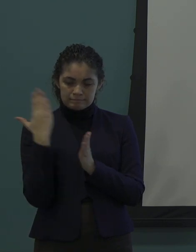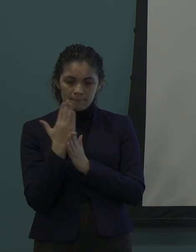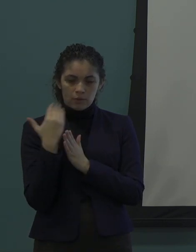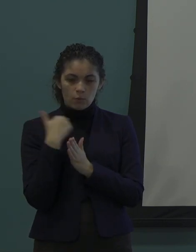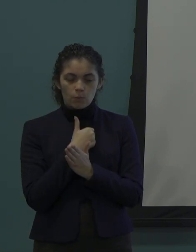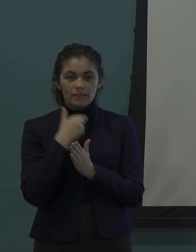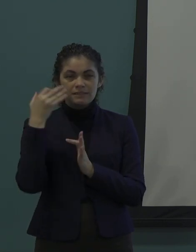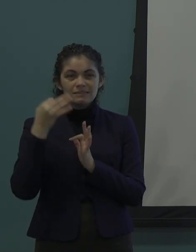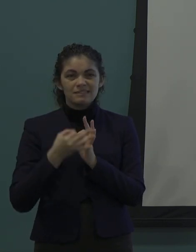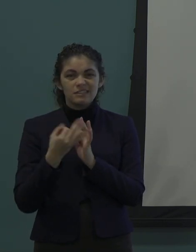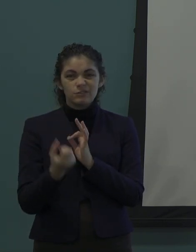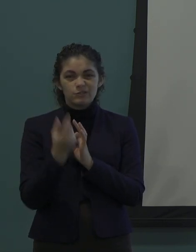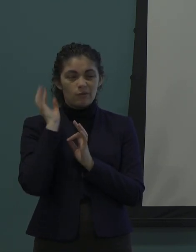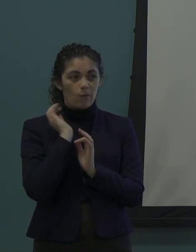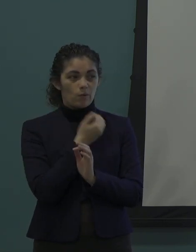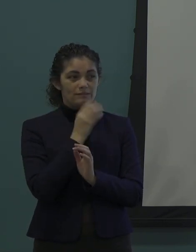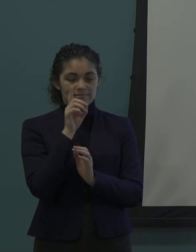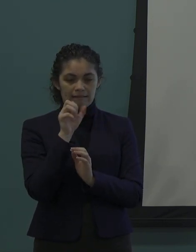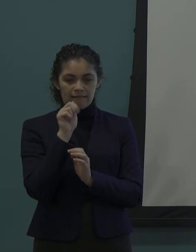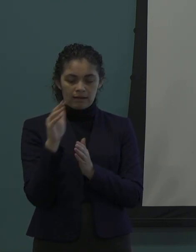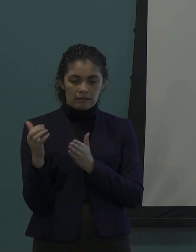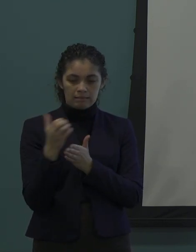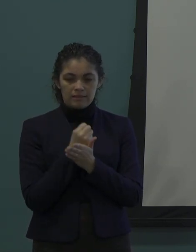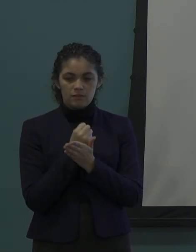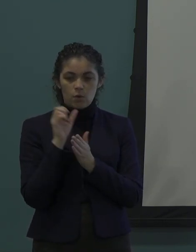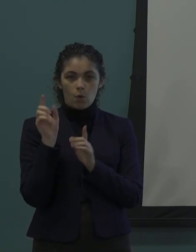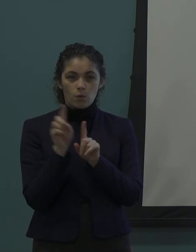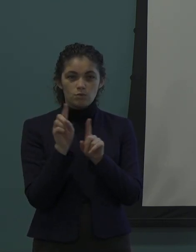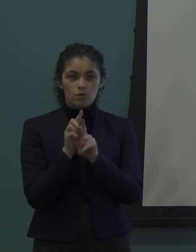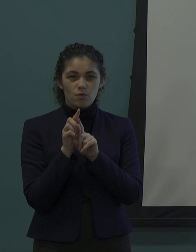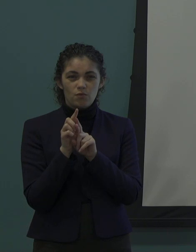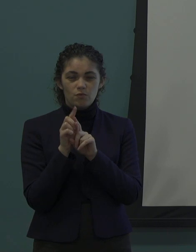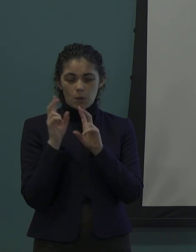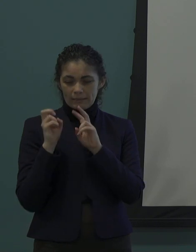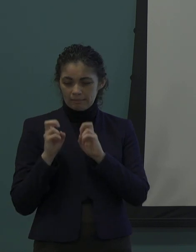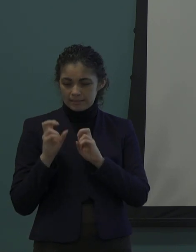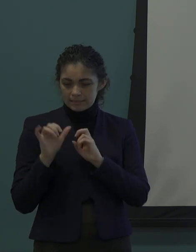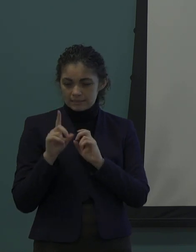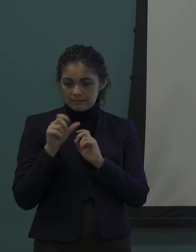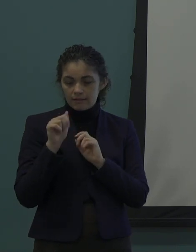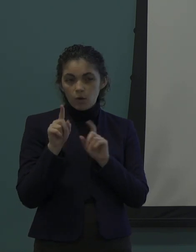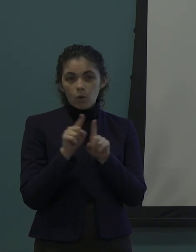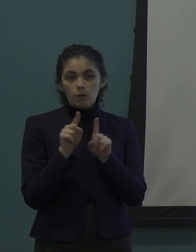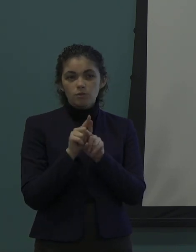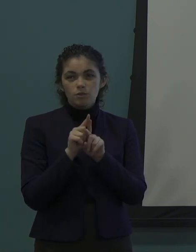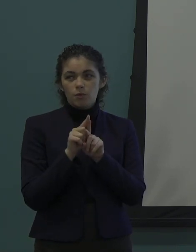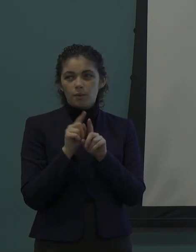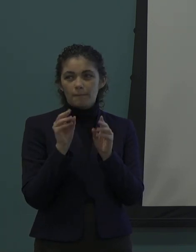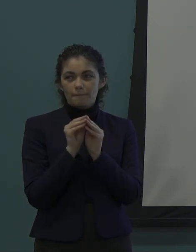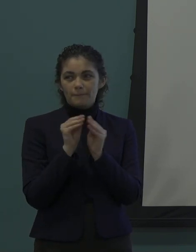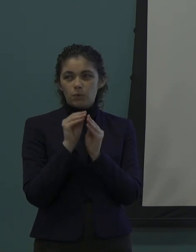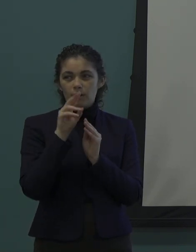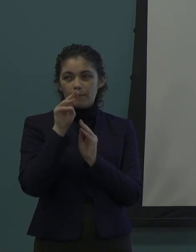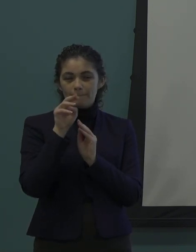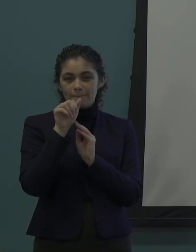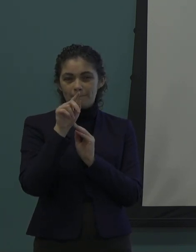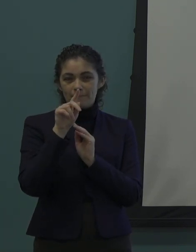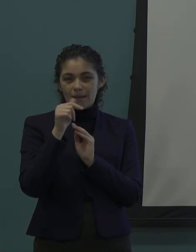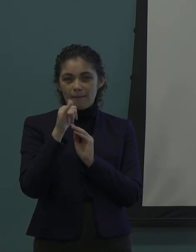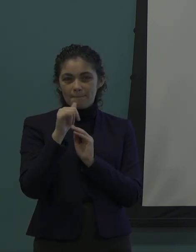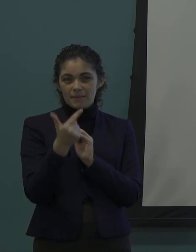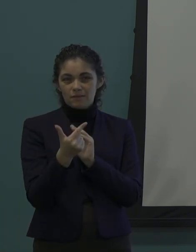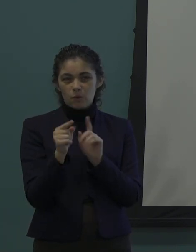we interpret our data. Analytics on epi curves and mapping takes a little bit more time than